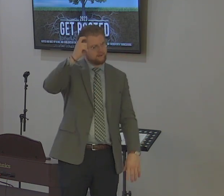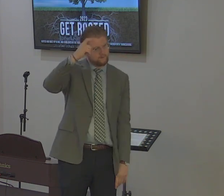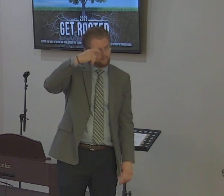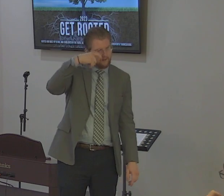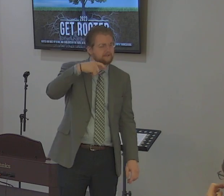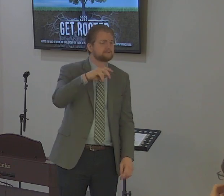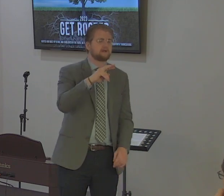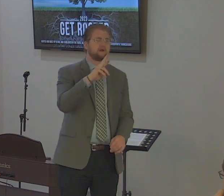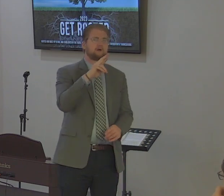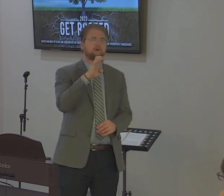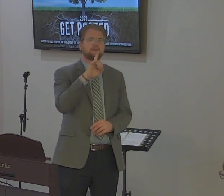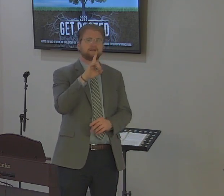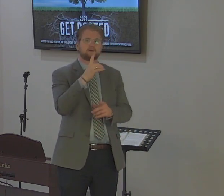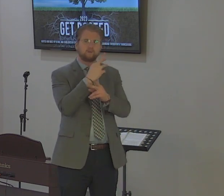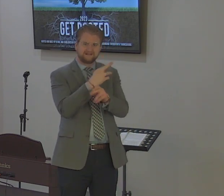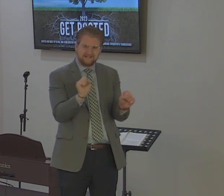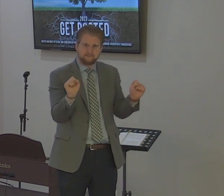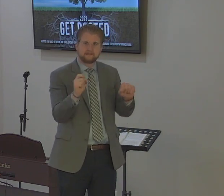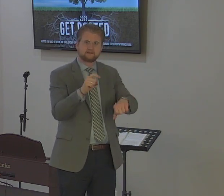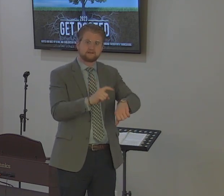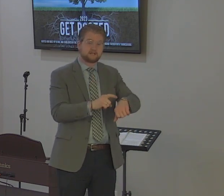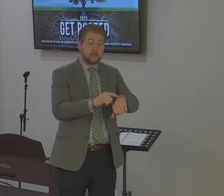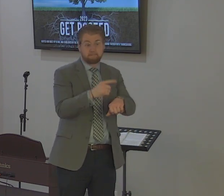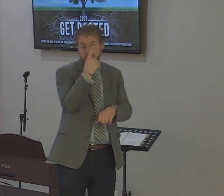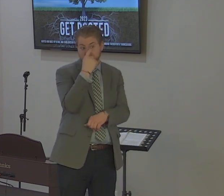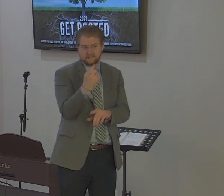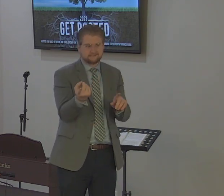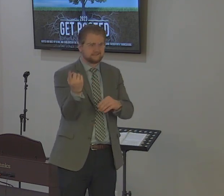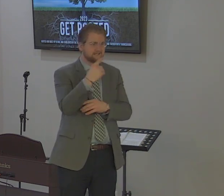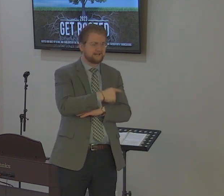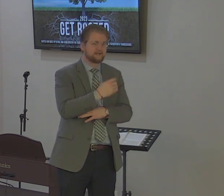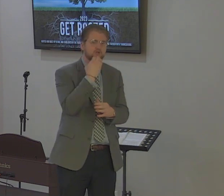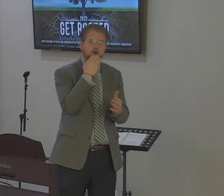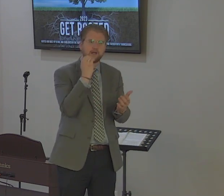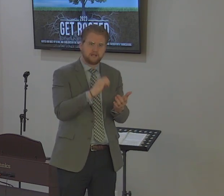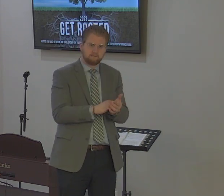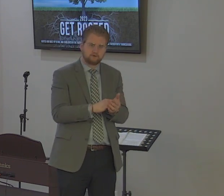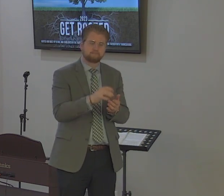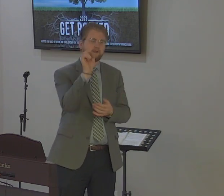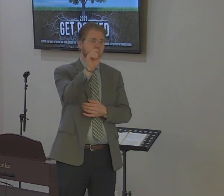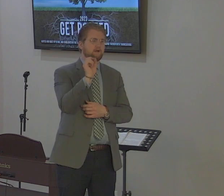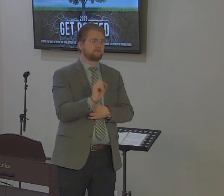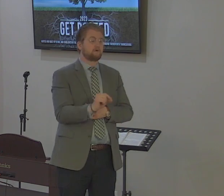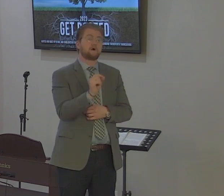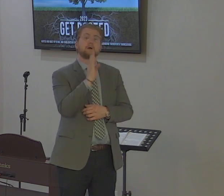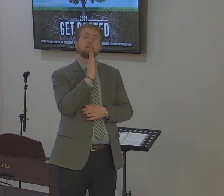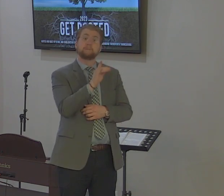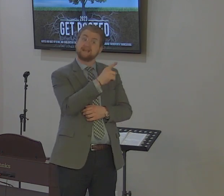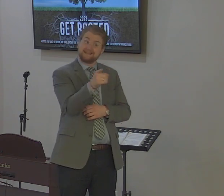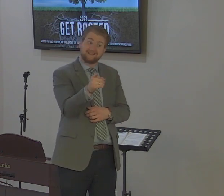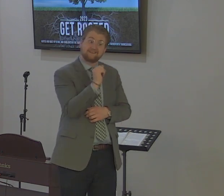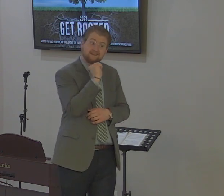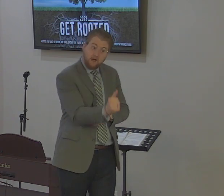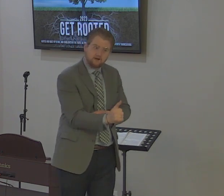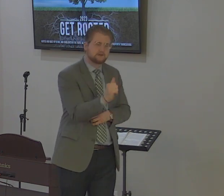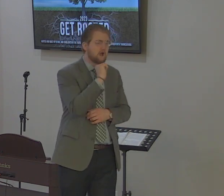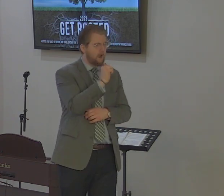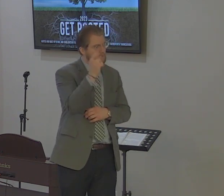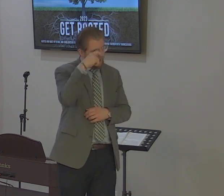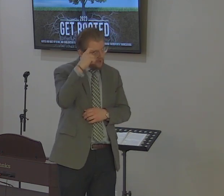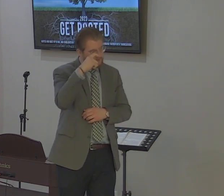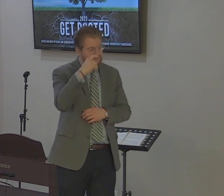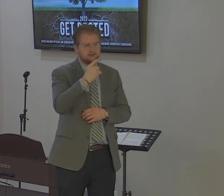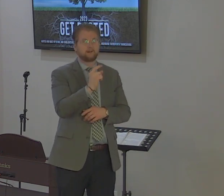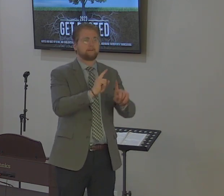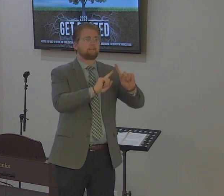redeeming the time, because the days are evil. Wherefore, be ye not unwise, but understanding what